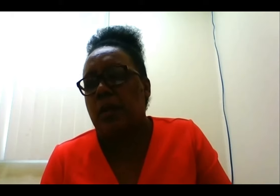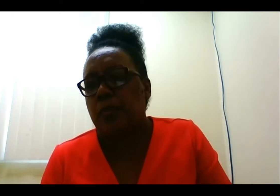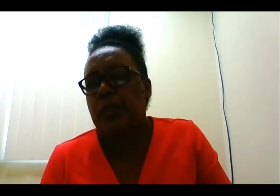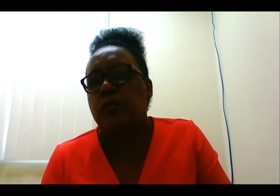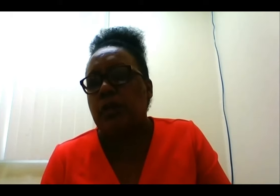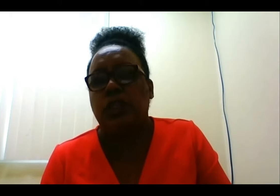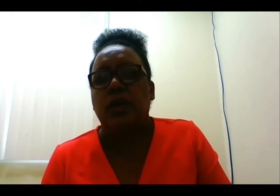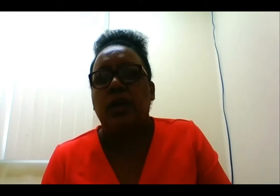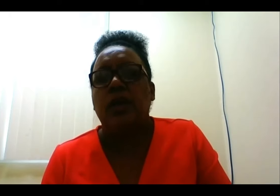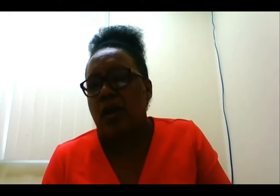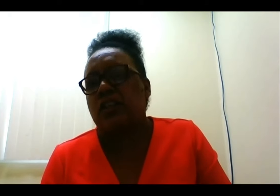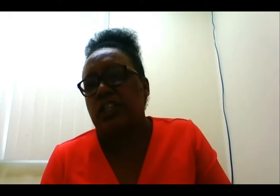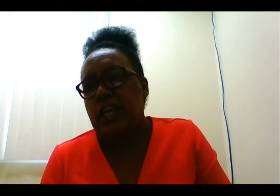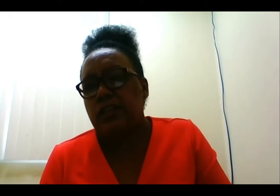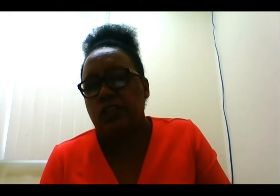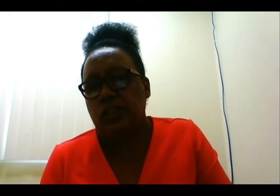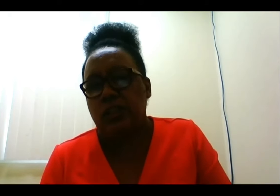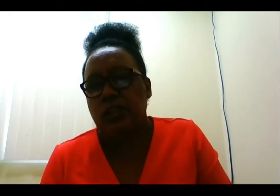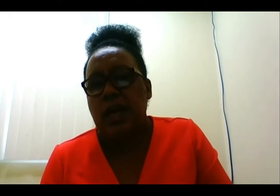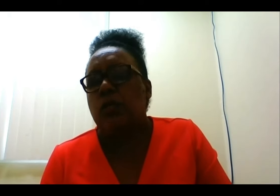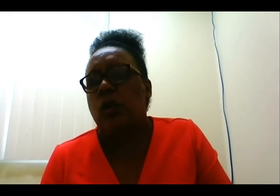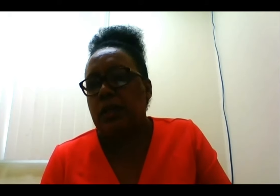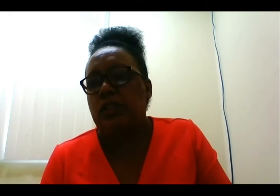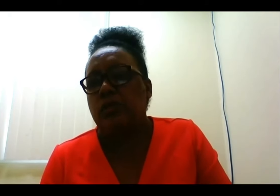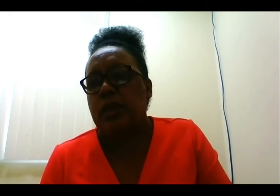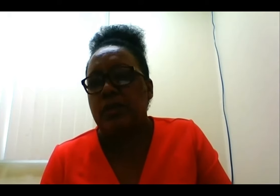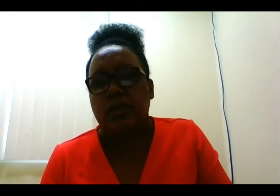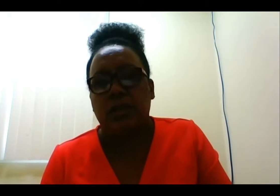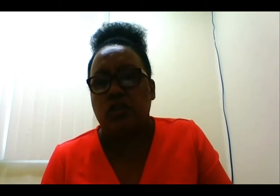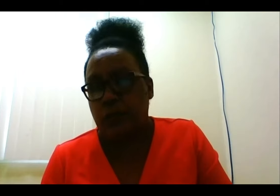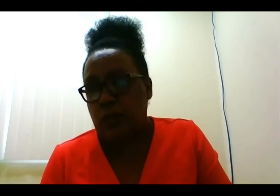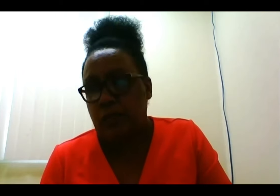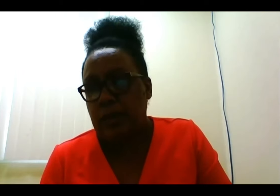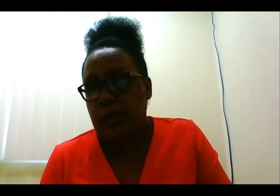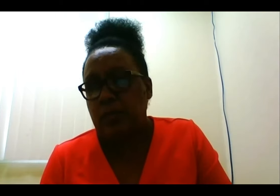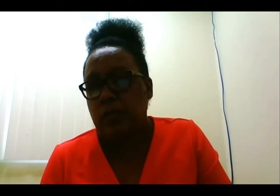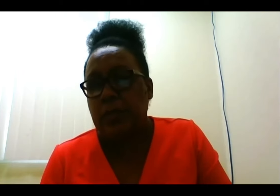for inclusion, there are challenges. And I will quickly try to say just a few